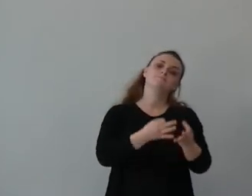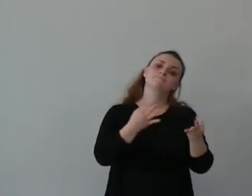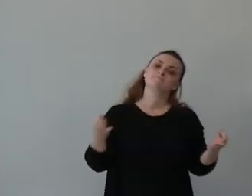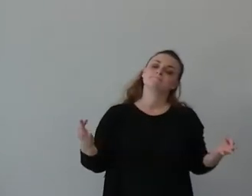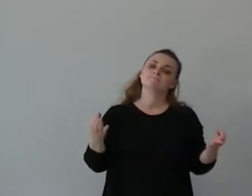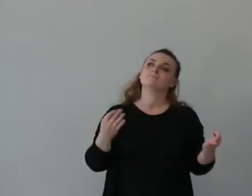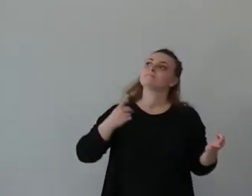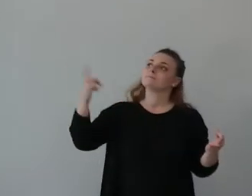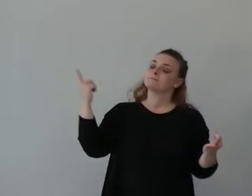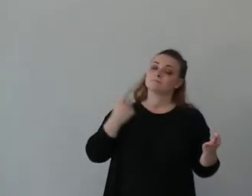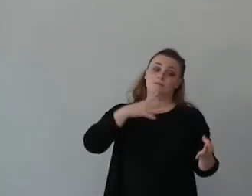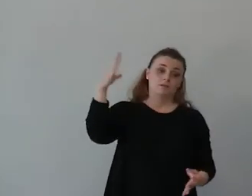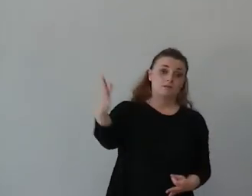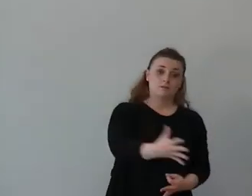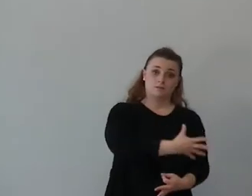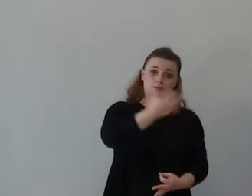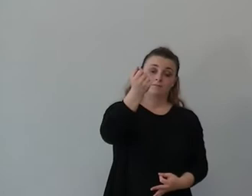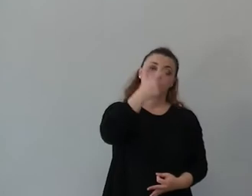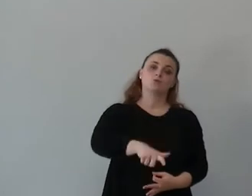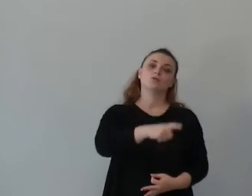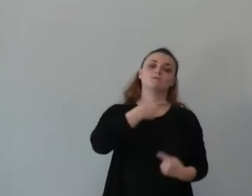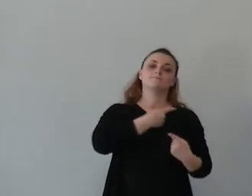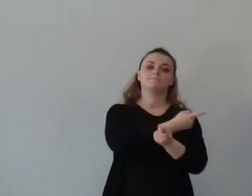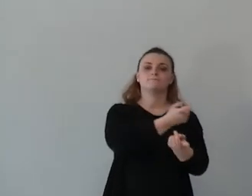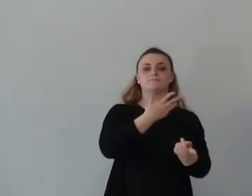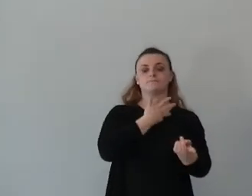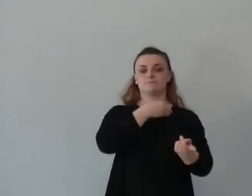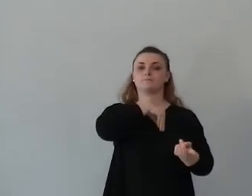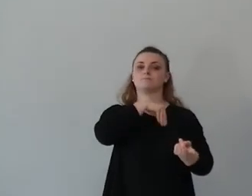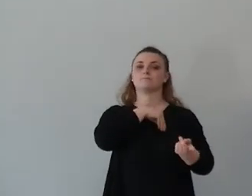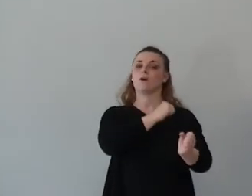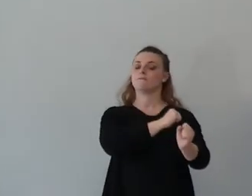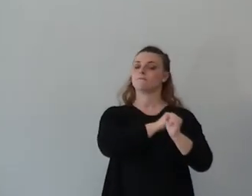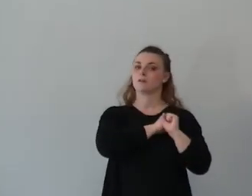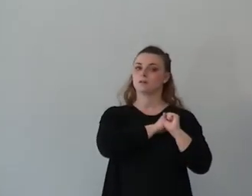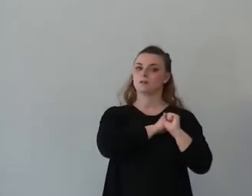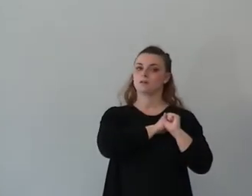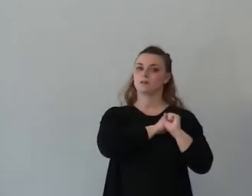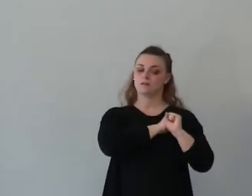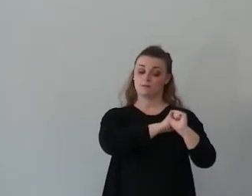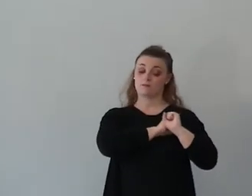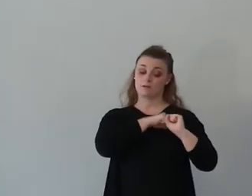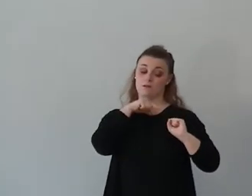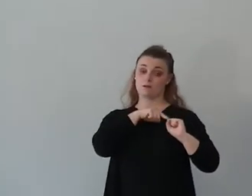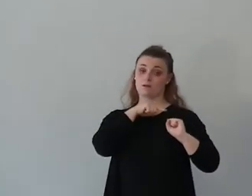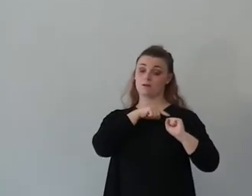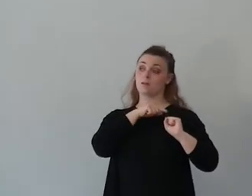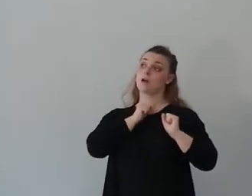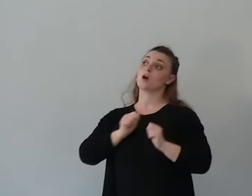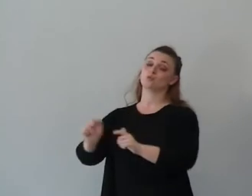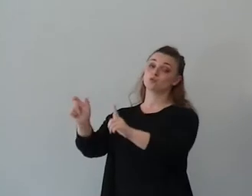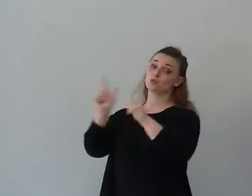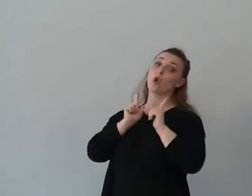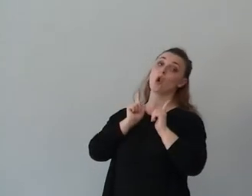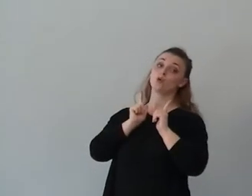salvati, mediante la fede. E ciò non viene da voi, è il dono di Dio, non in virtù